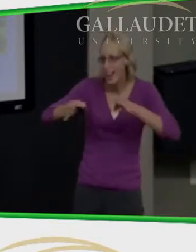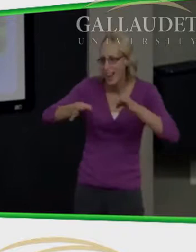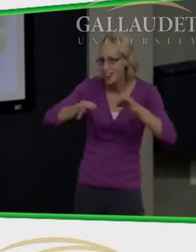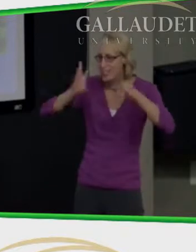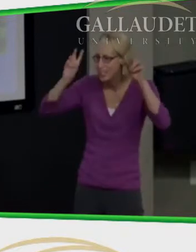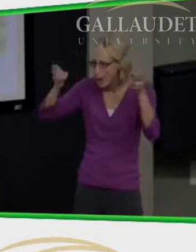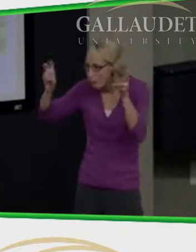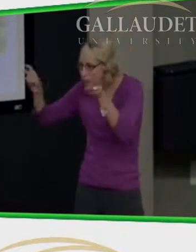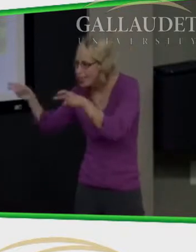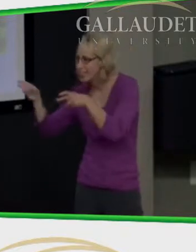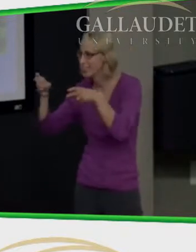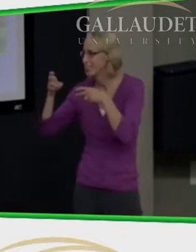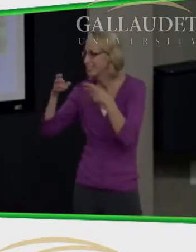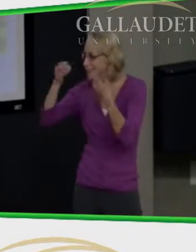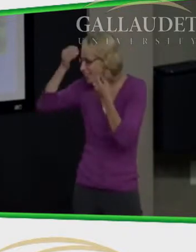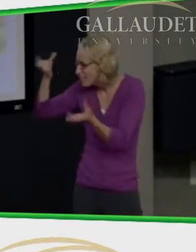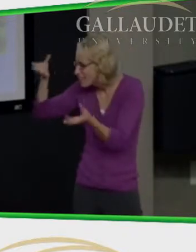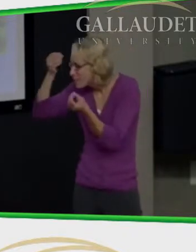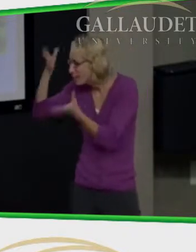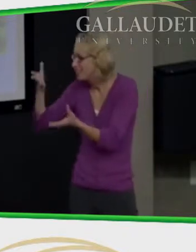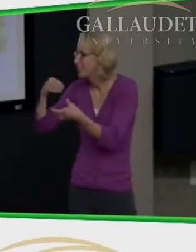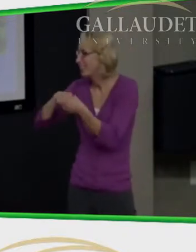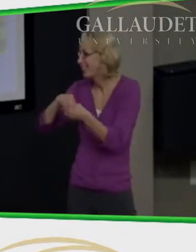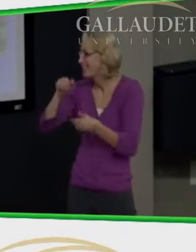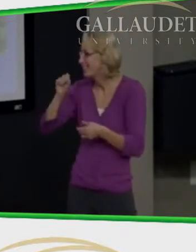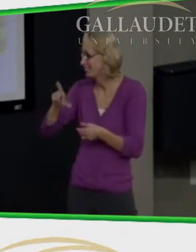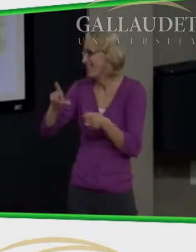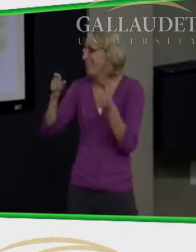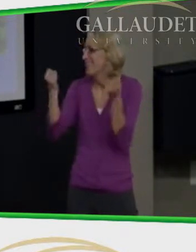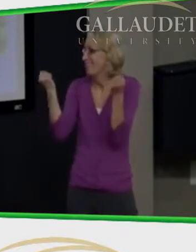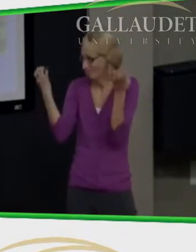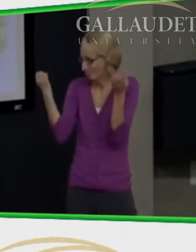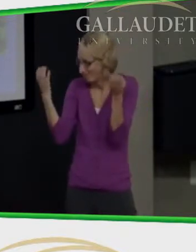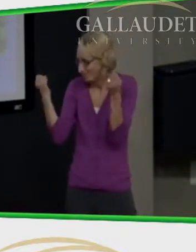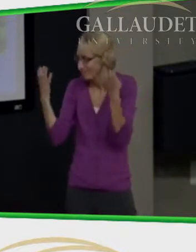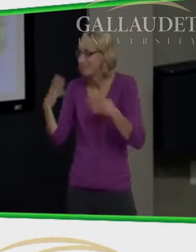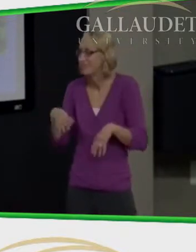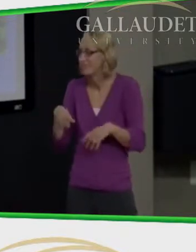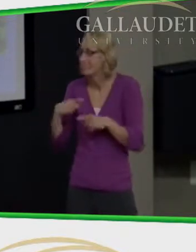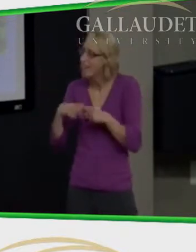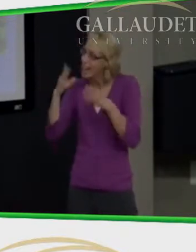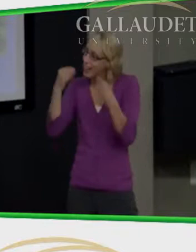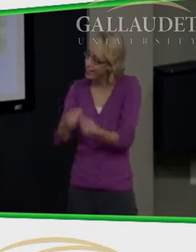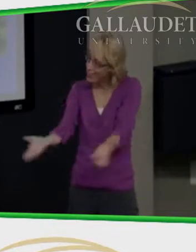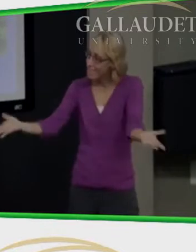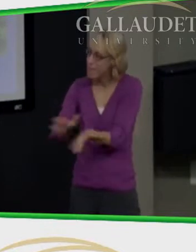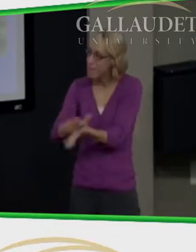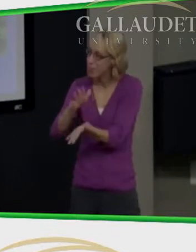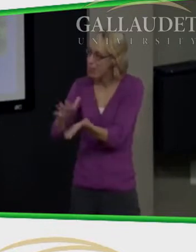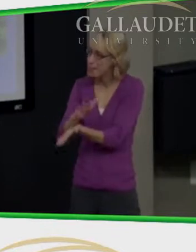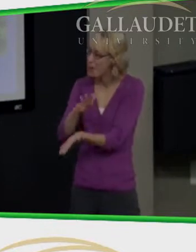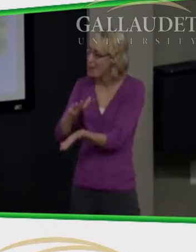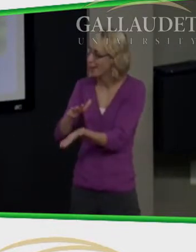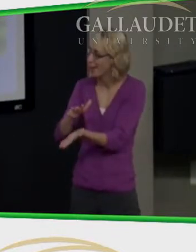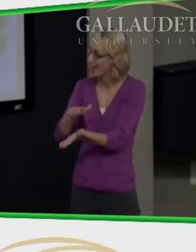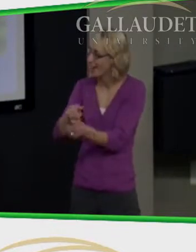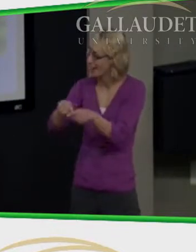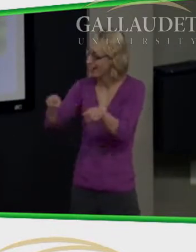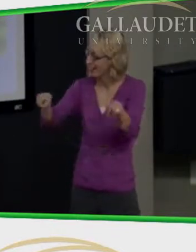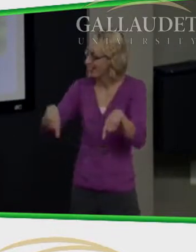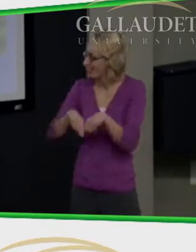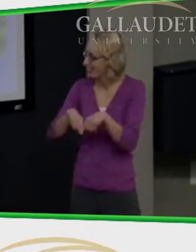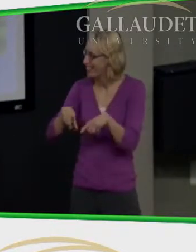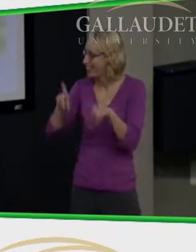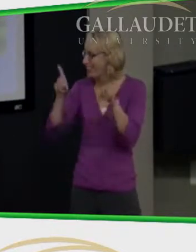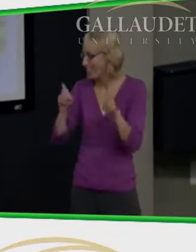skills, and looking at teacher presentation of content in American Sign Language, and